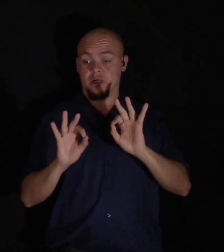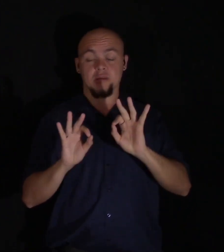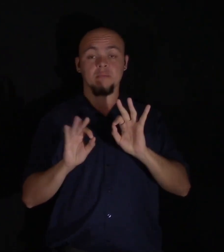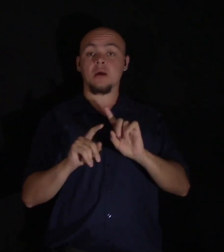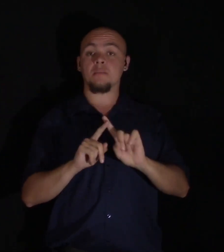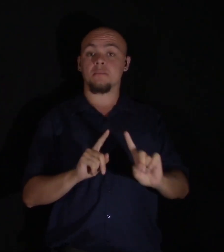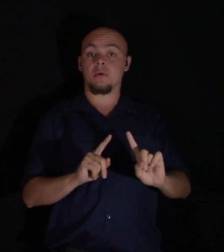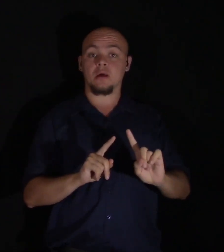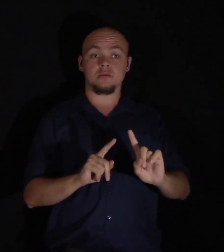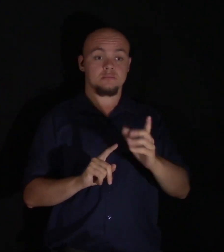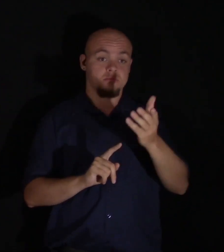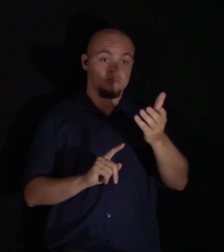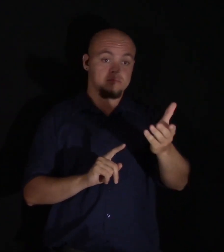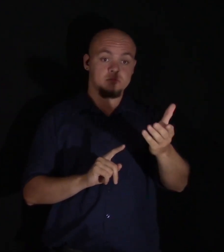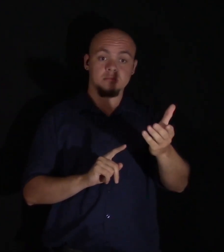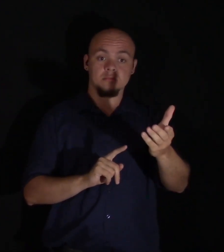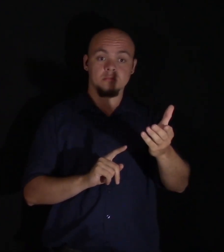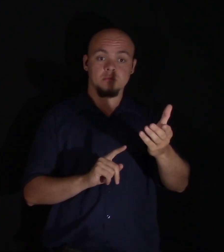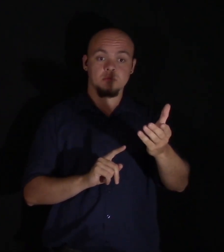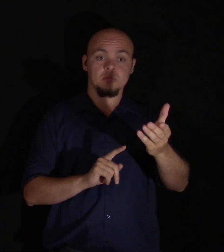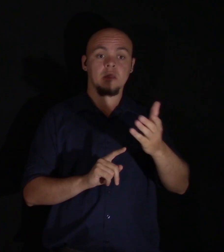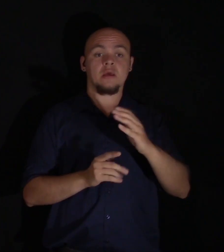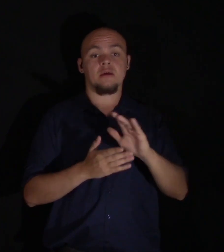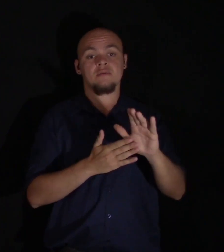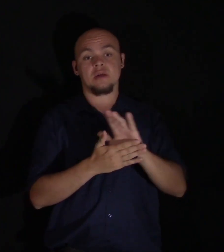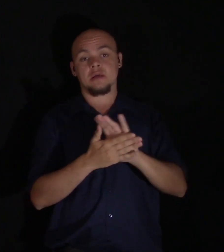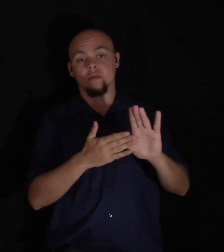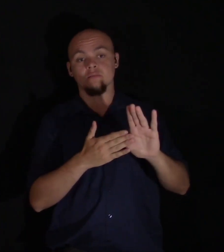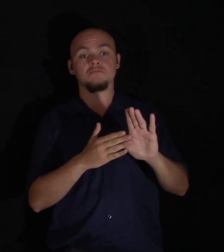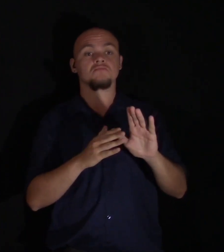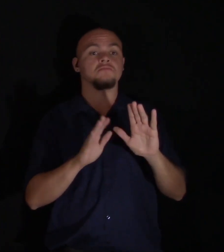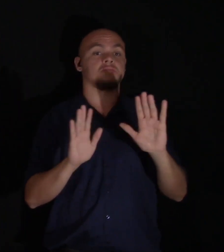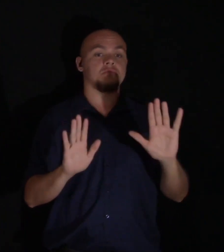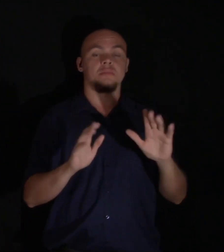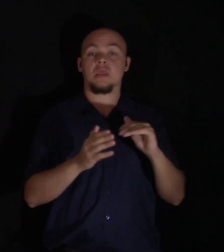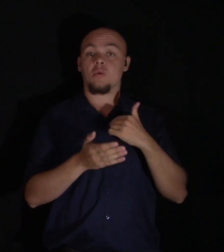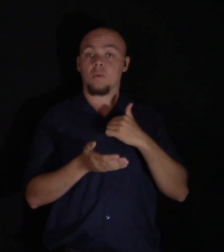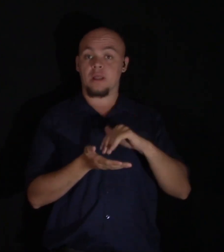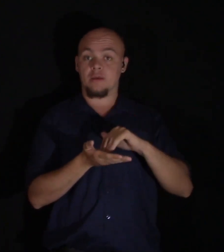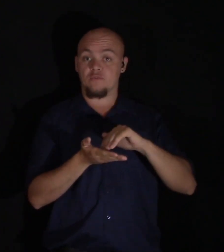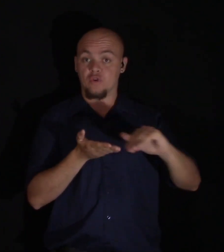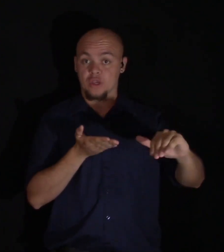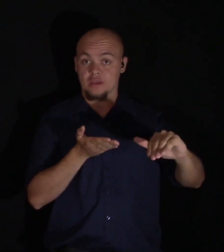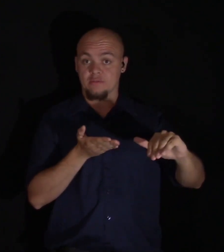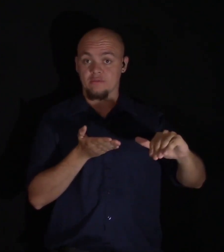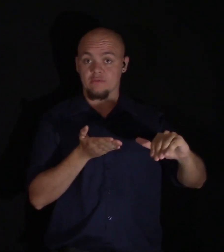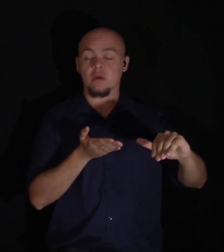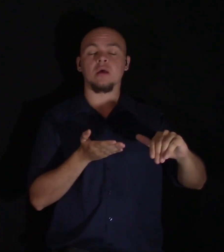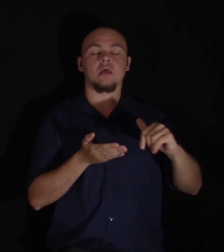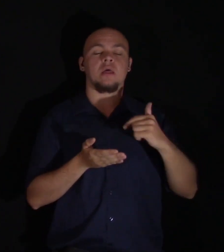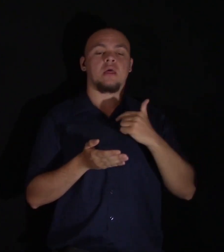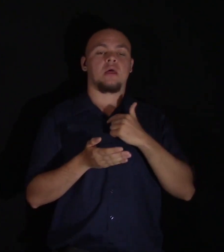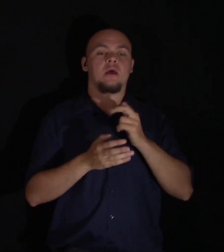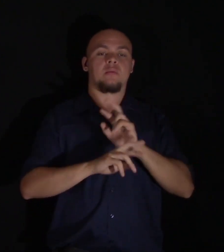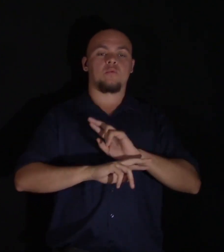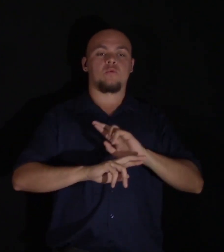way of my perpetrator and a clear conscience. When I forgive, I am ready